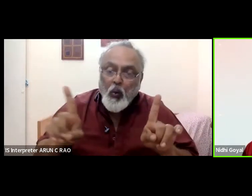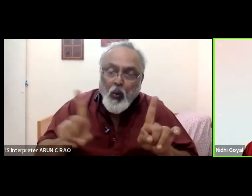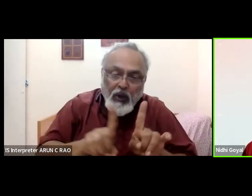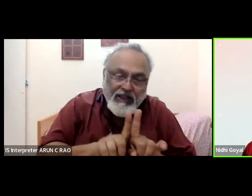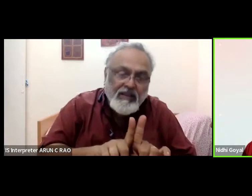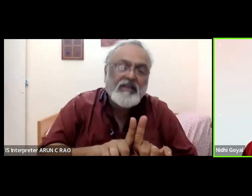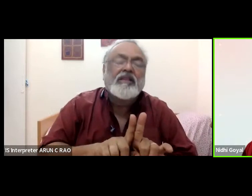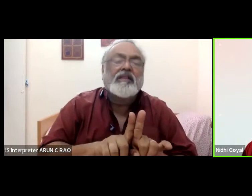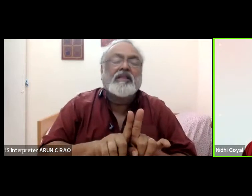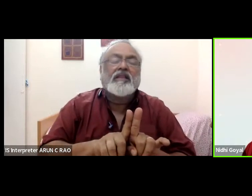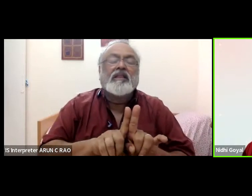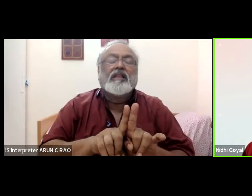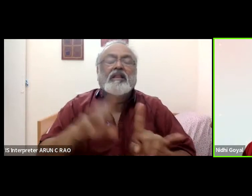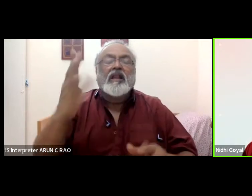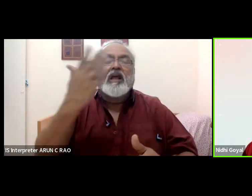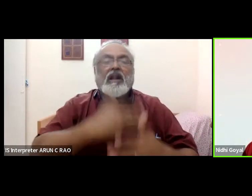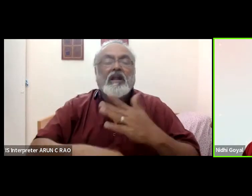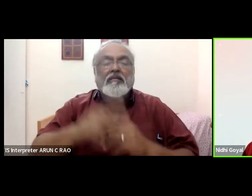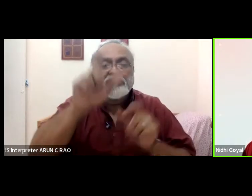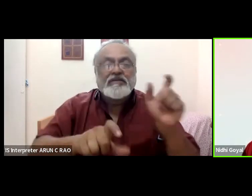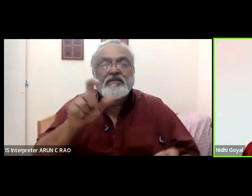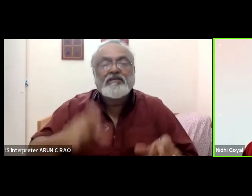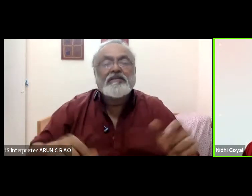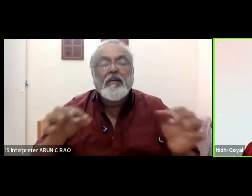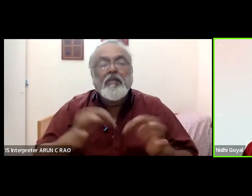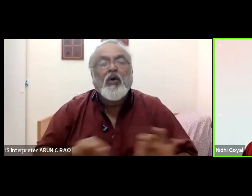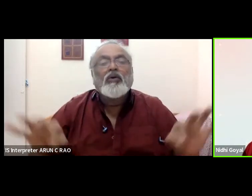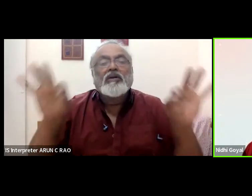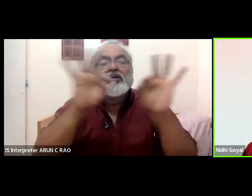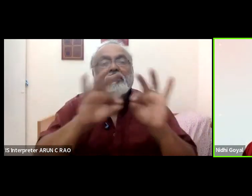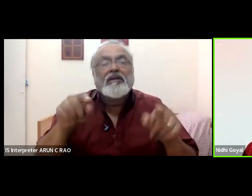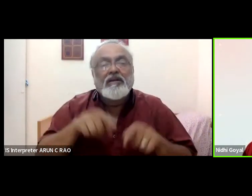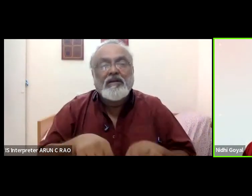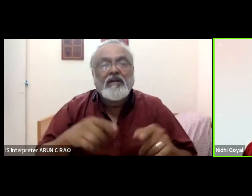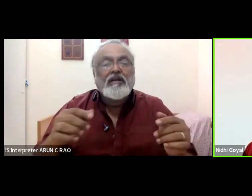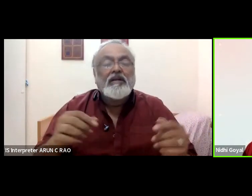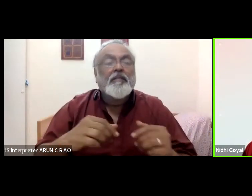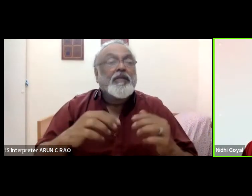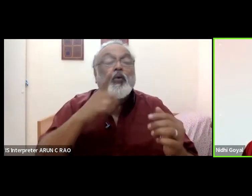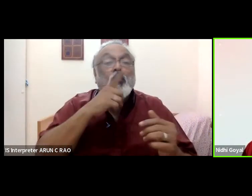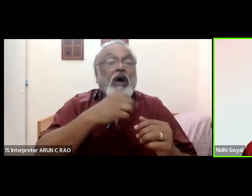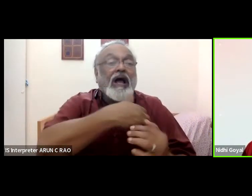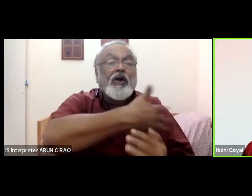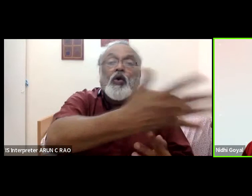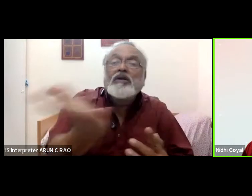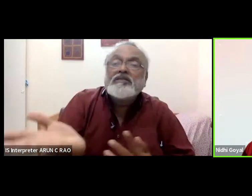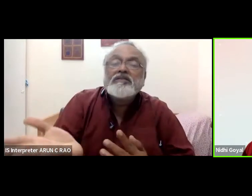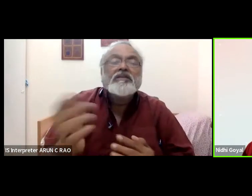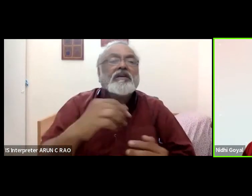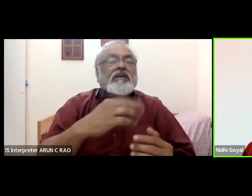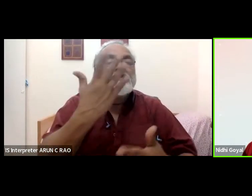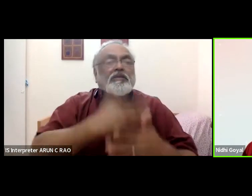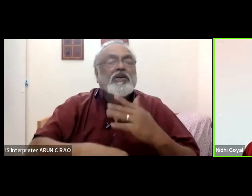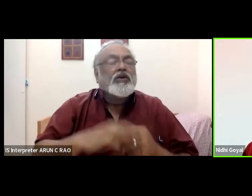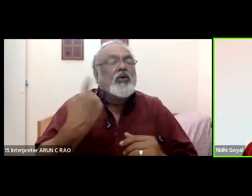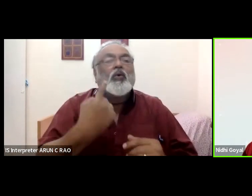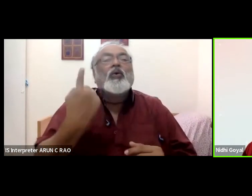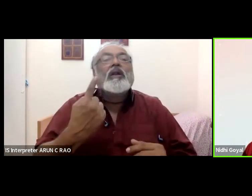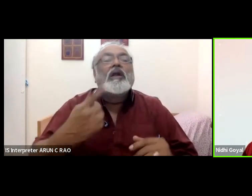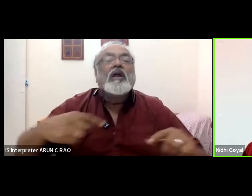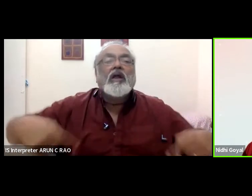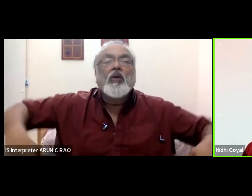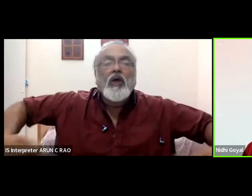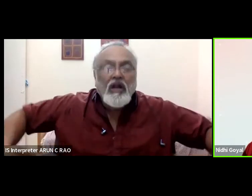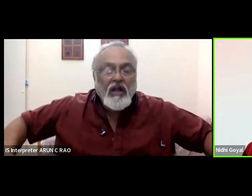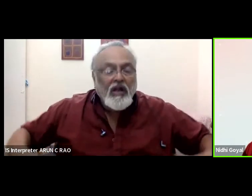technical experts, but also having persons across disabilities, not just locomotor